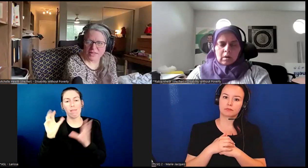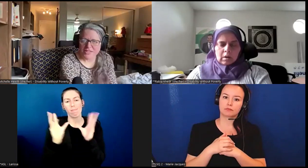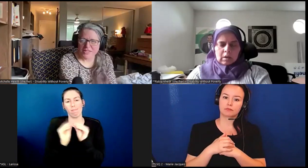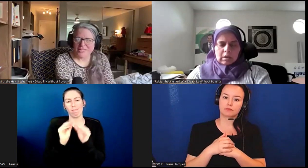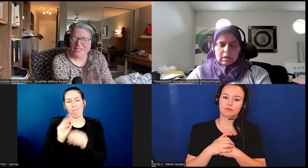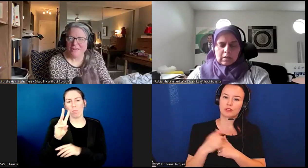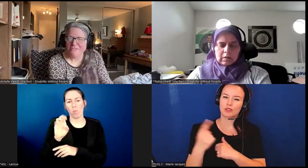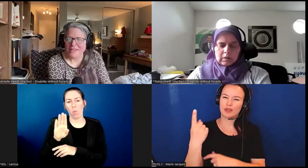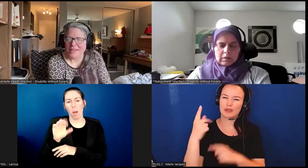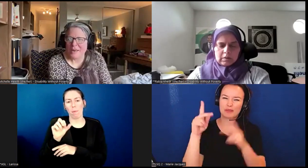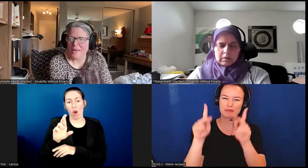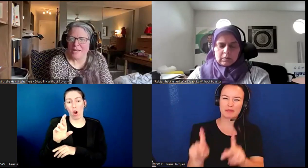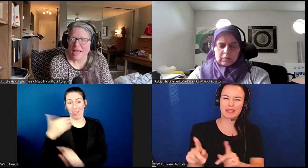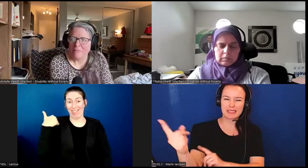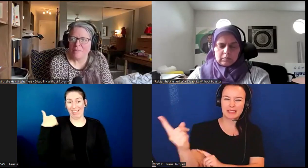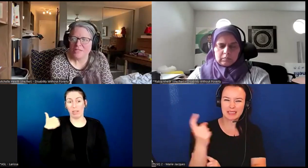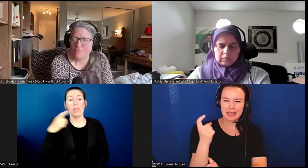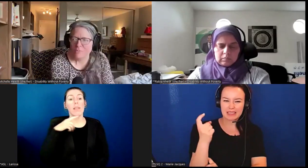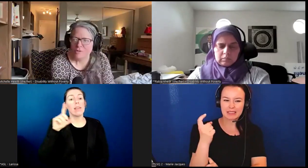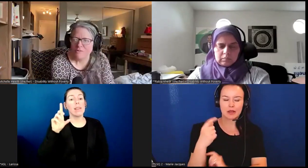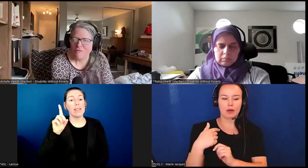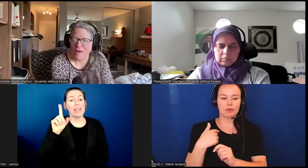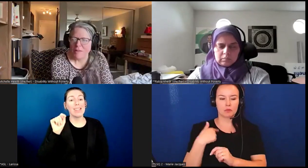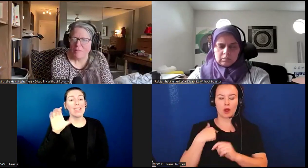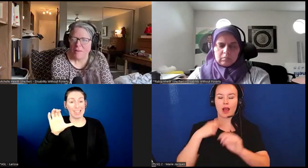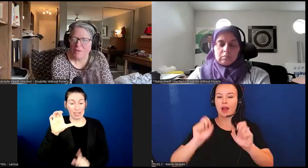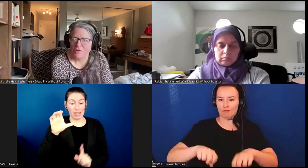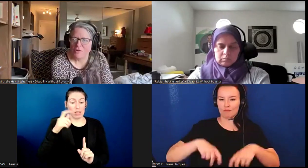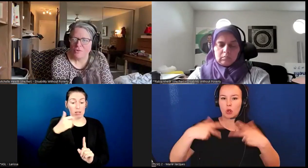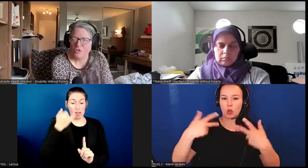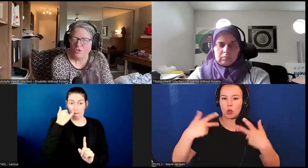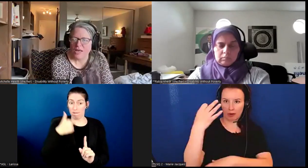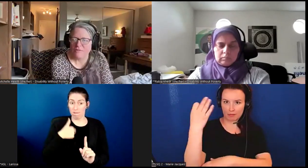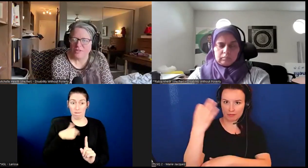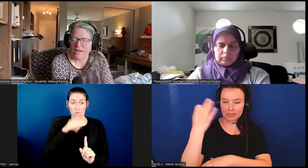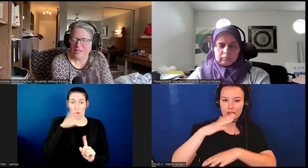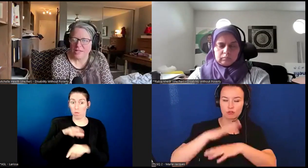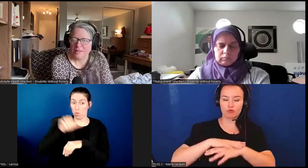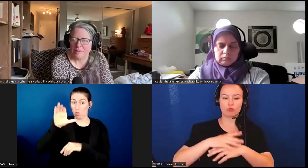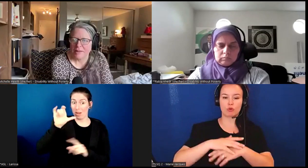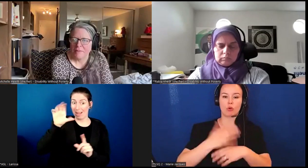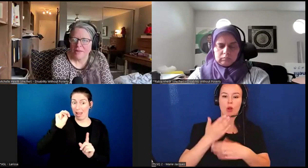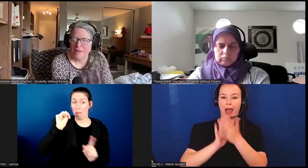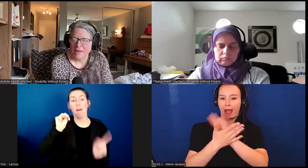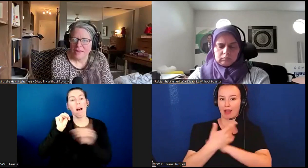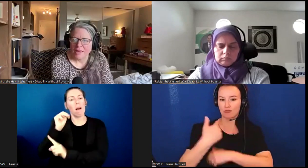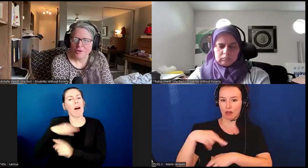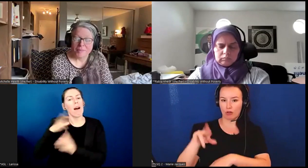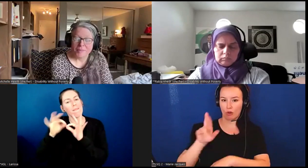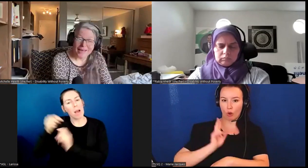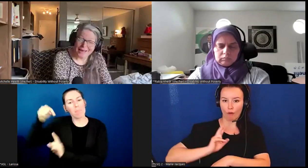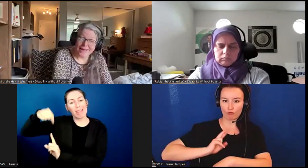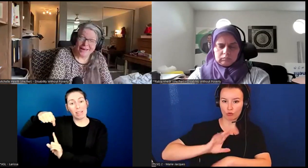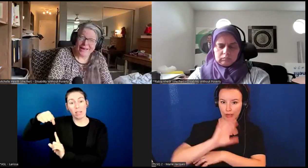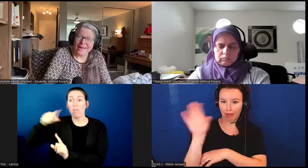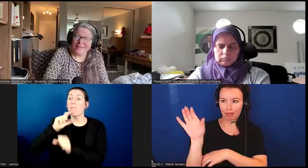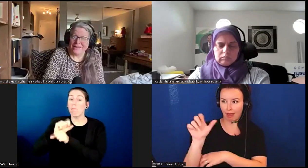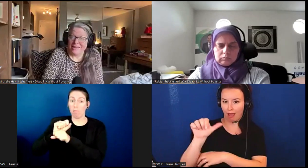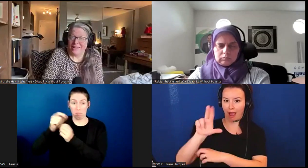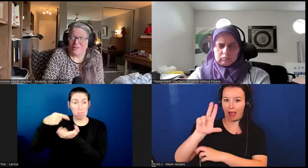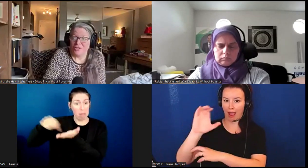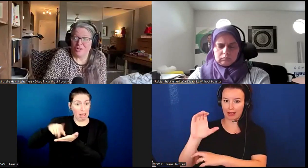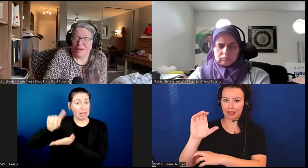they said the DTC credit can be claimed by a supporting family member who does have a taxable income. Yeah.